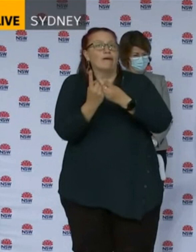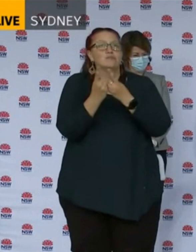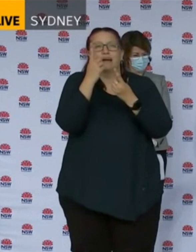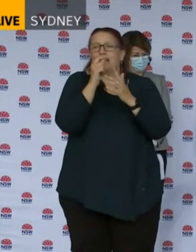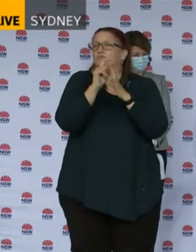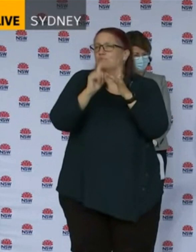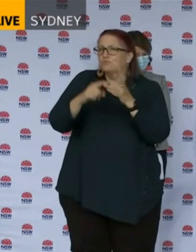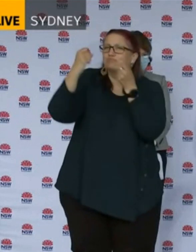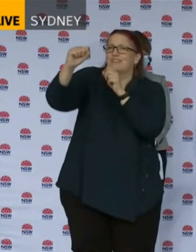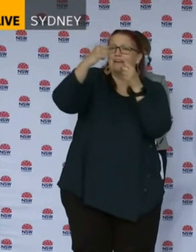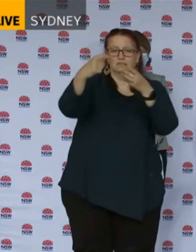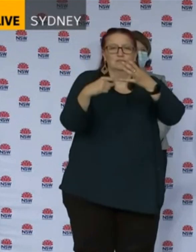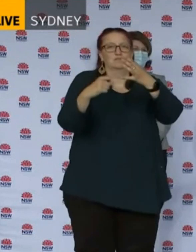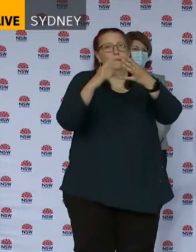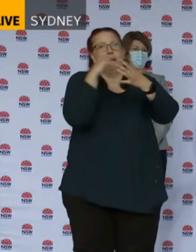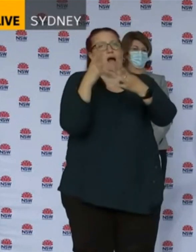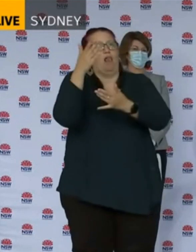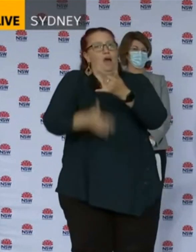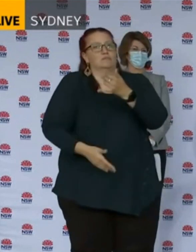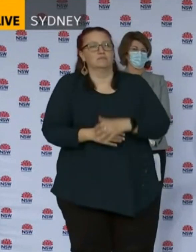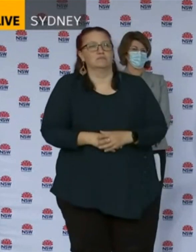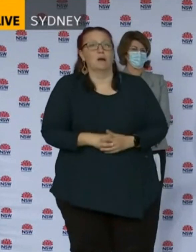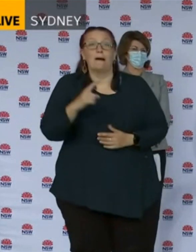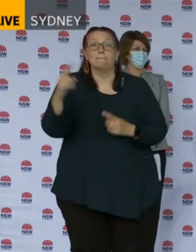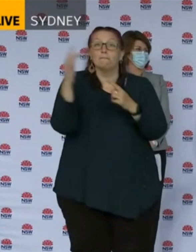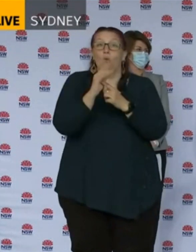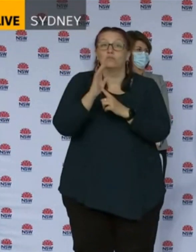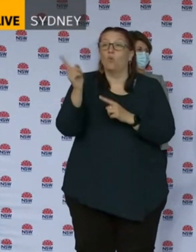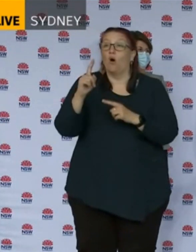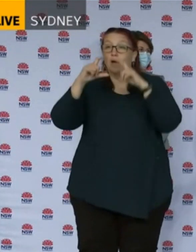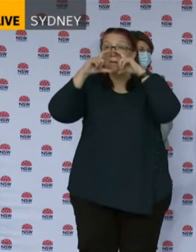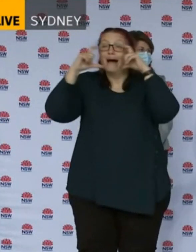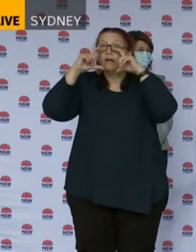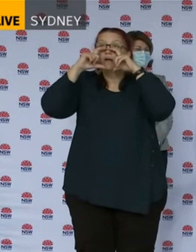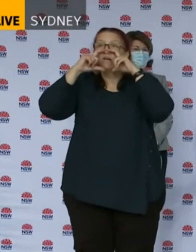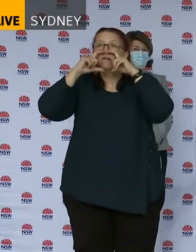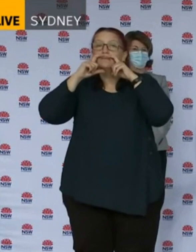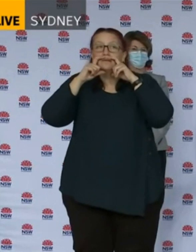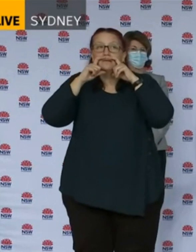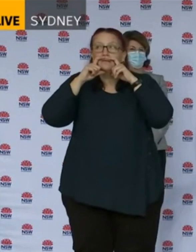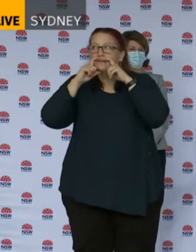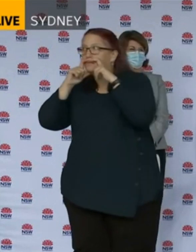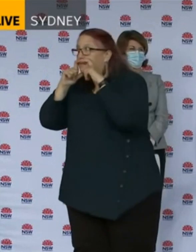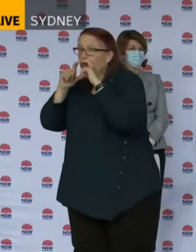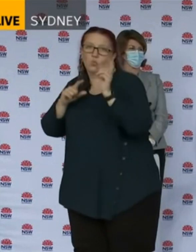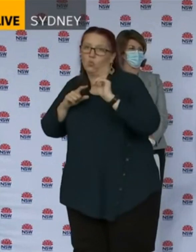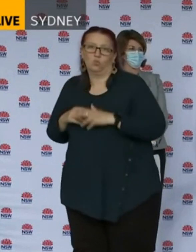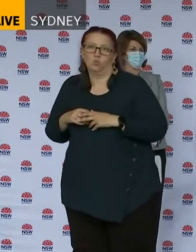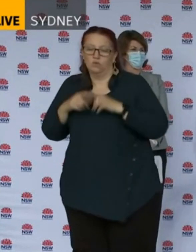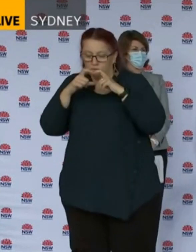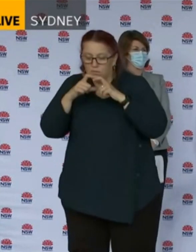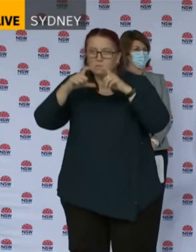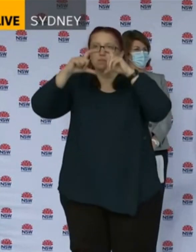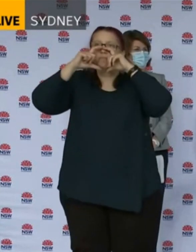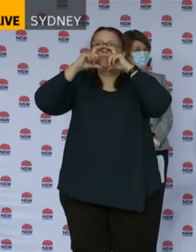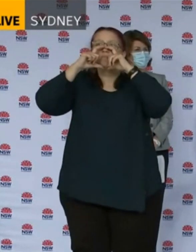please continue to check that your mask fits over your nose and mouth. We still are getting situations where